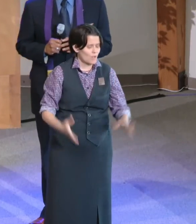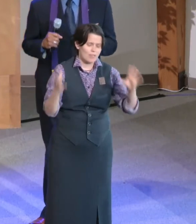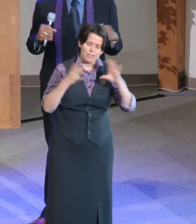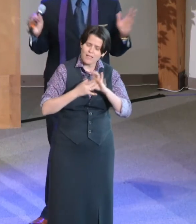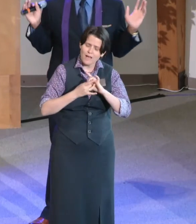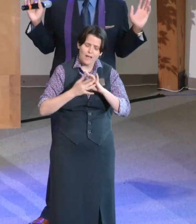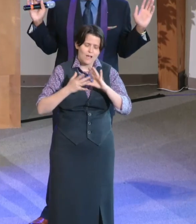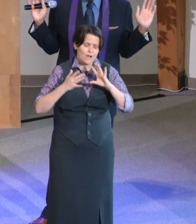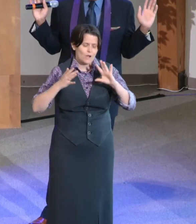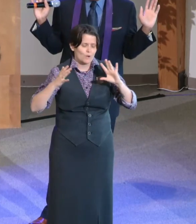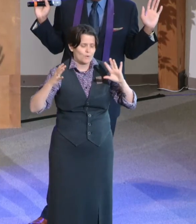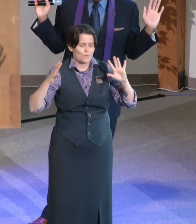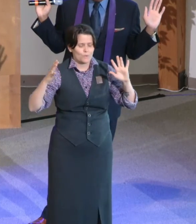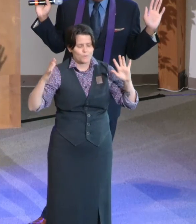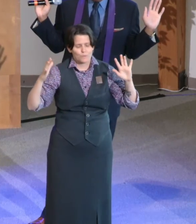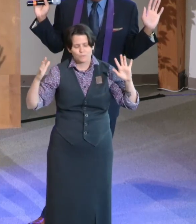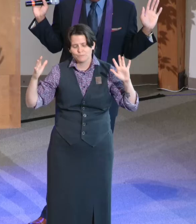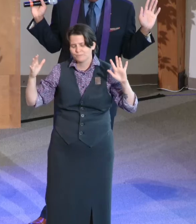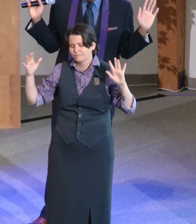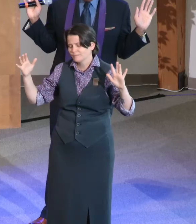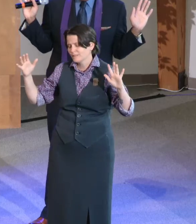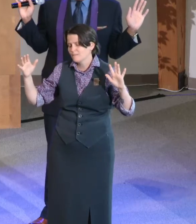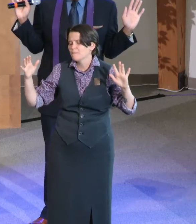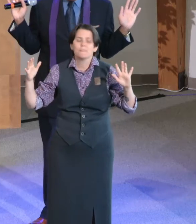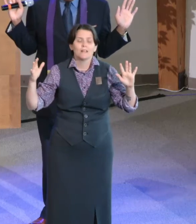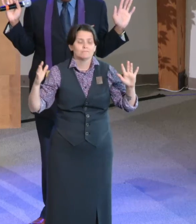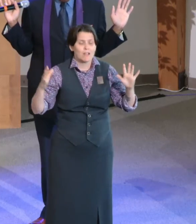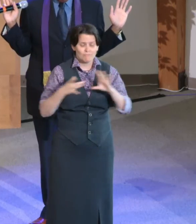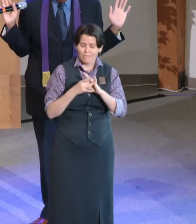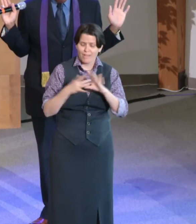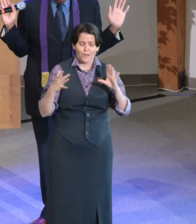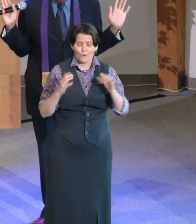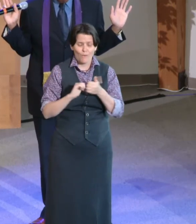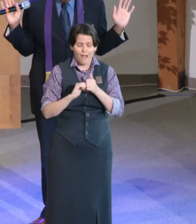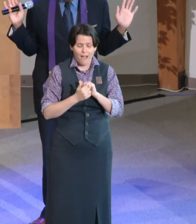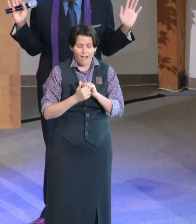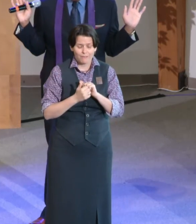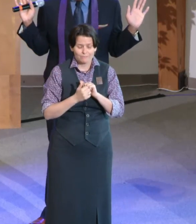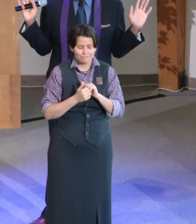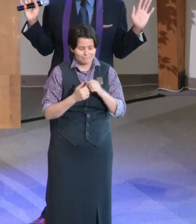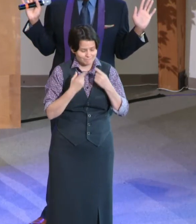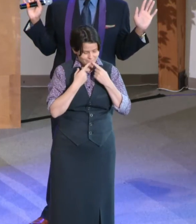And this is what you have to say.